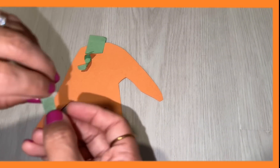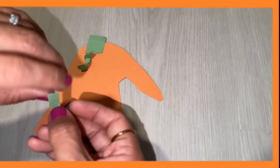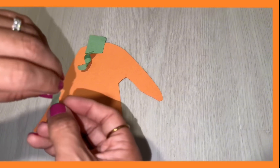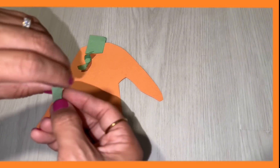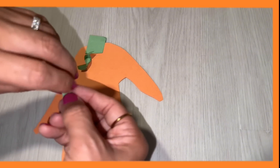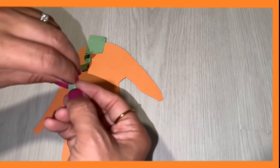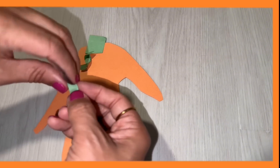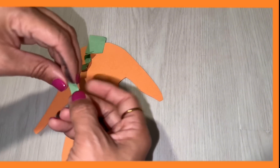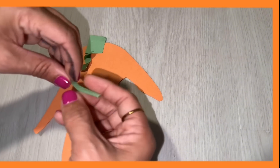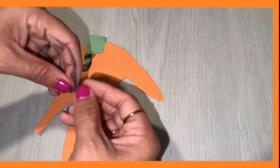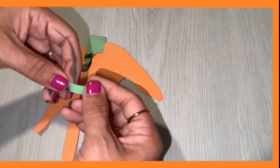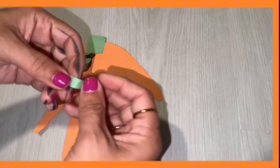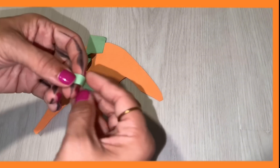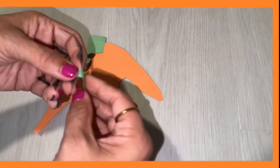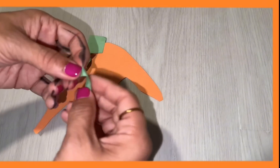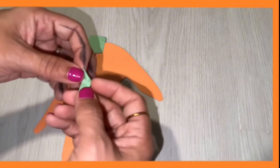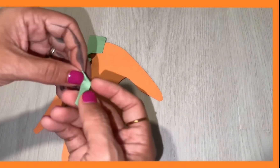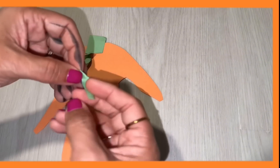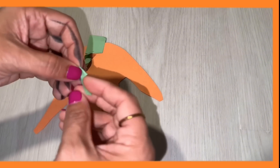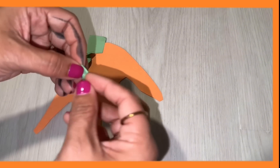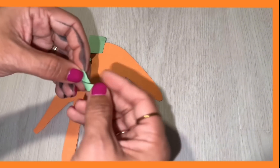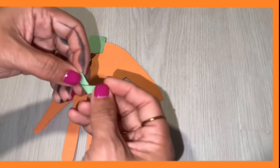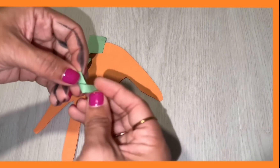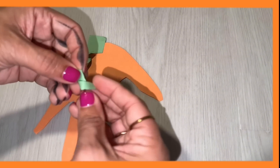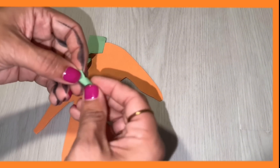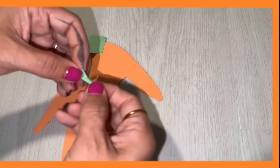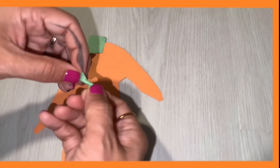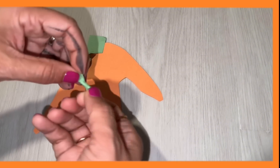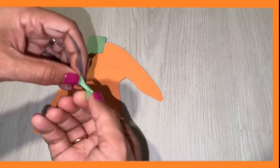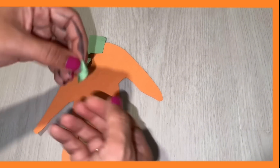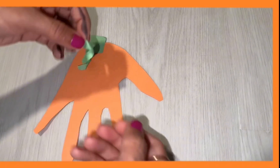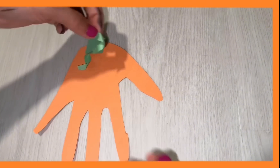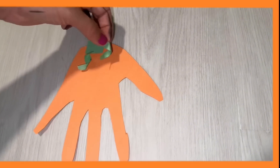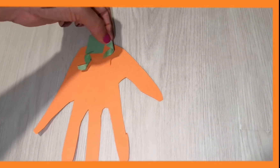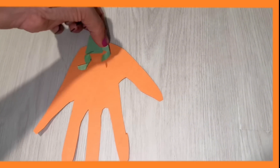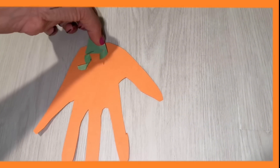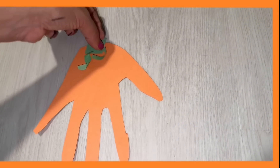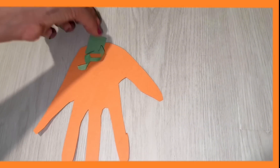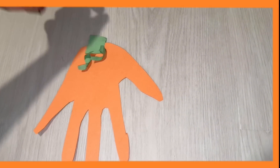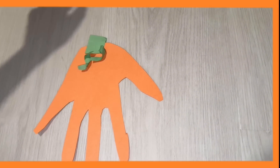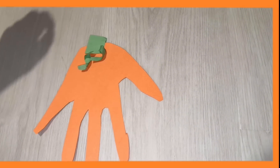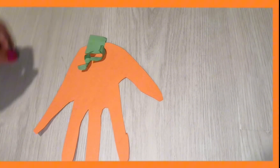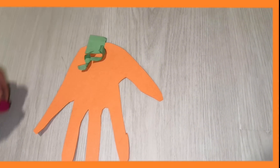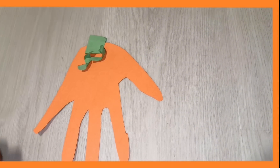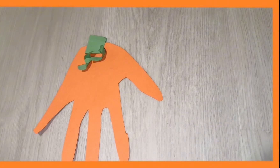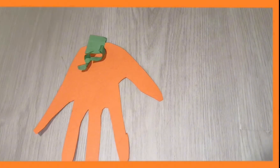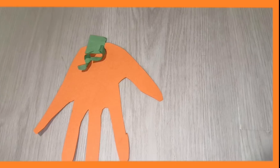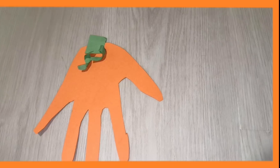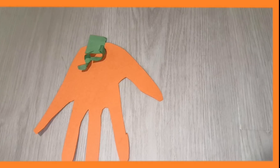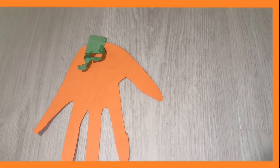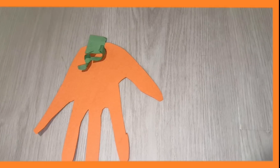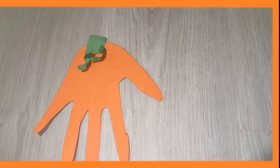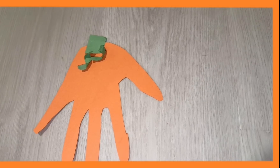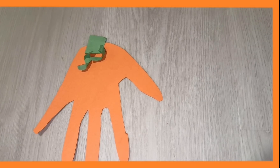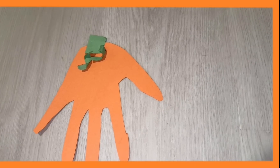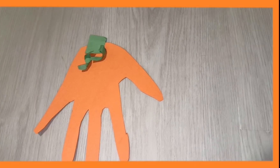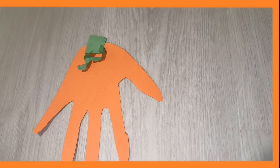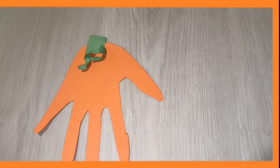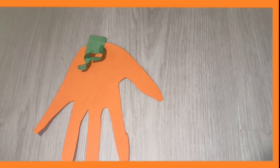little twirly, curly leaves. Just start by twisting and turning. Now we're going to glue them on